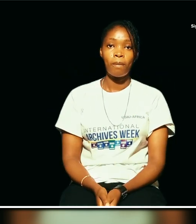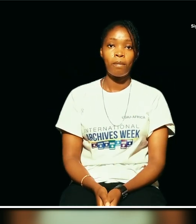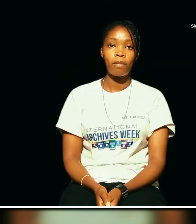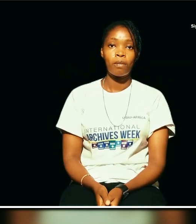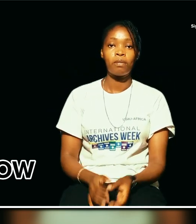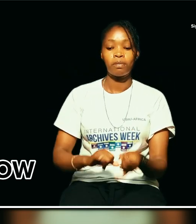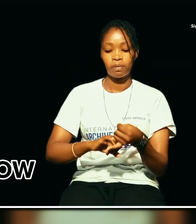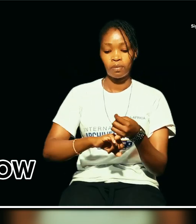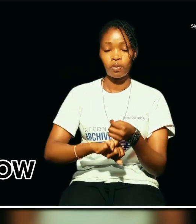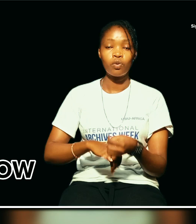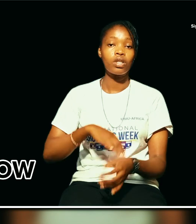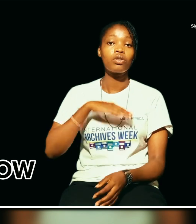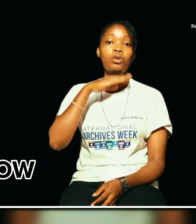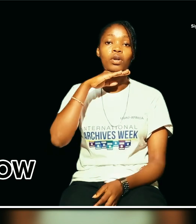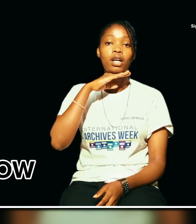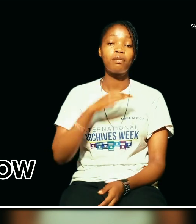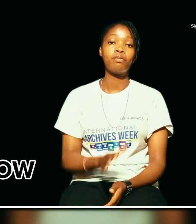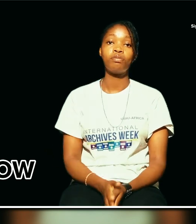widower,